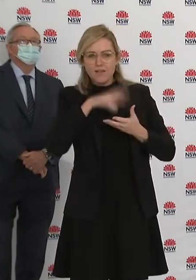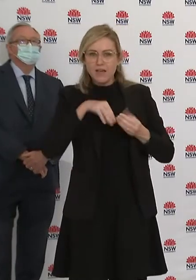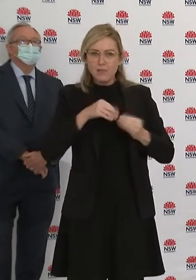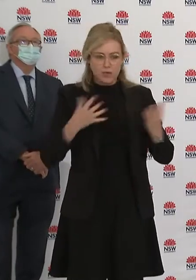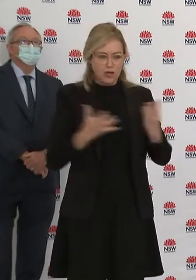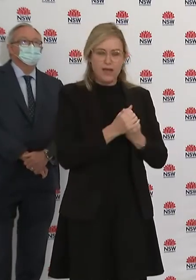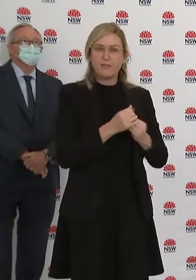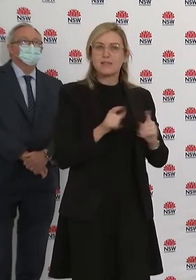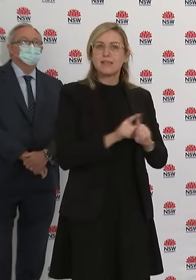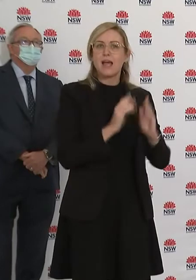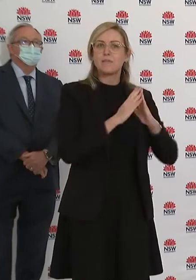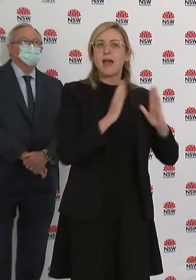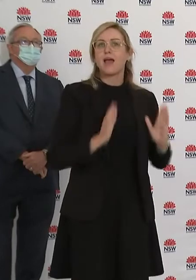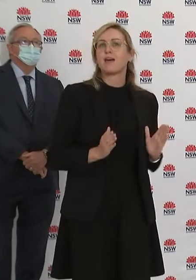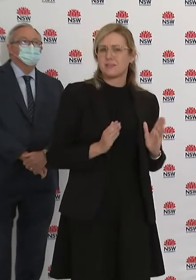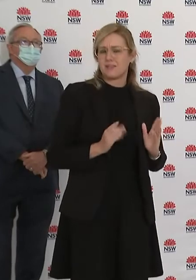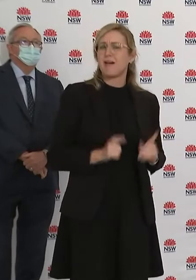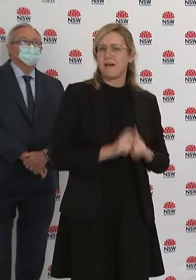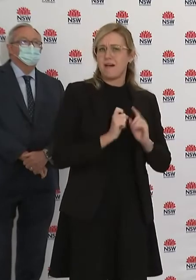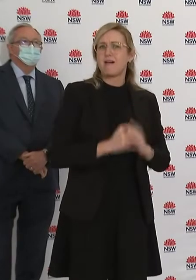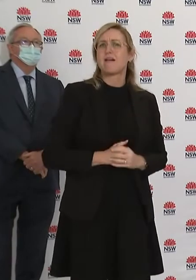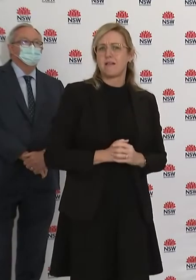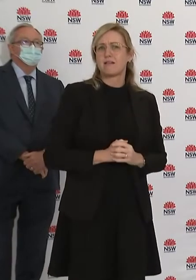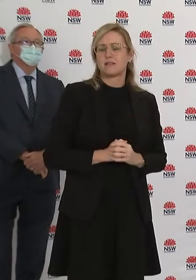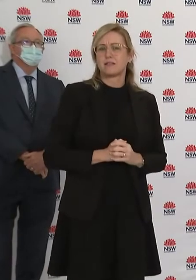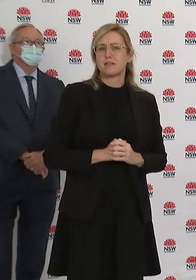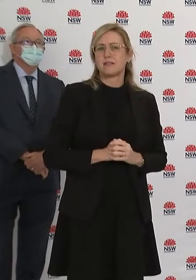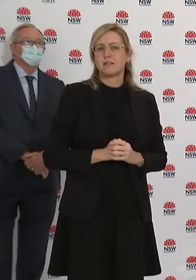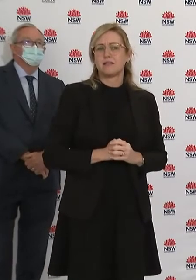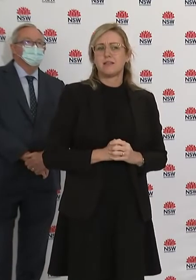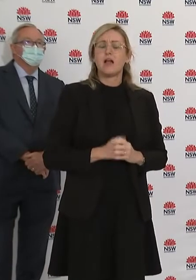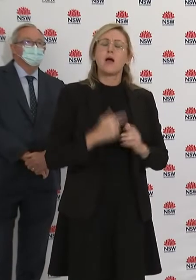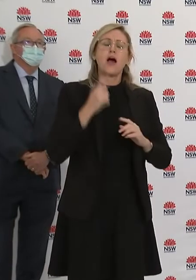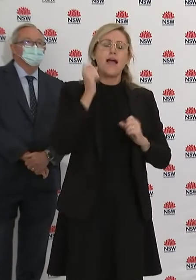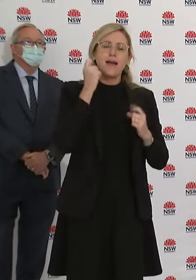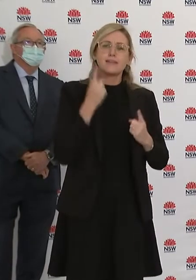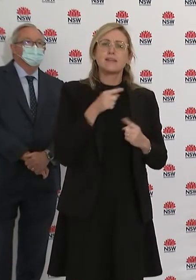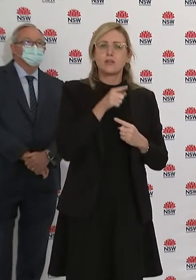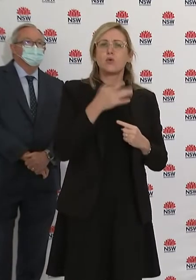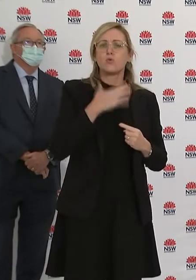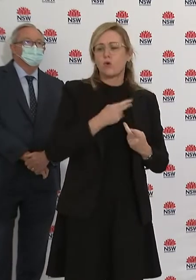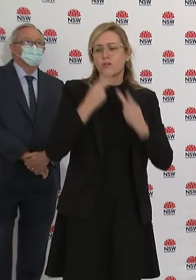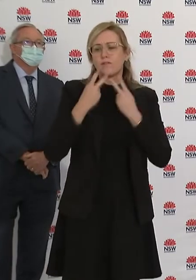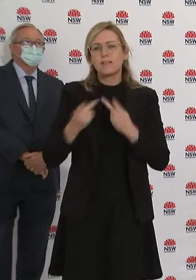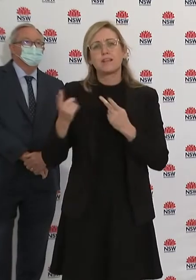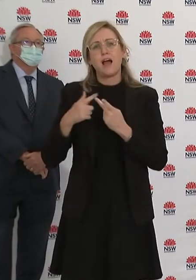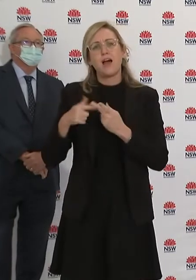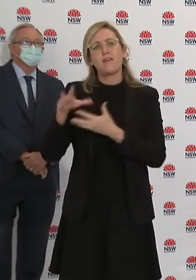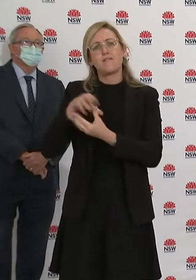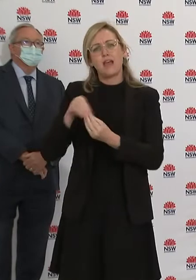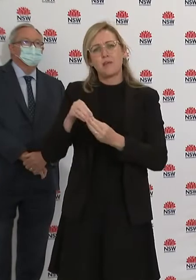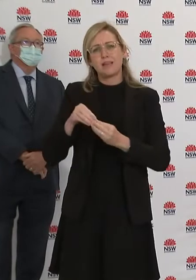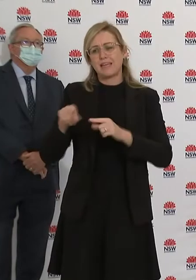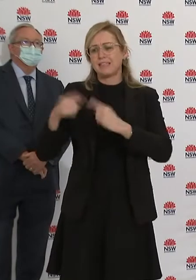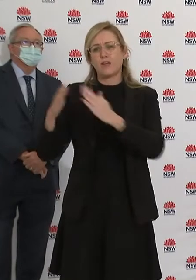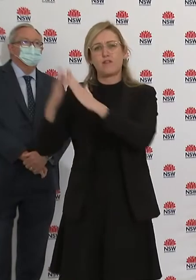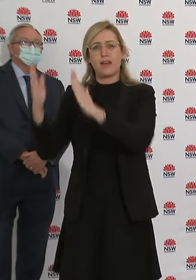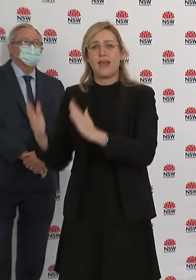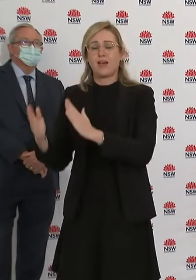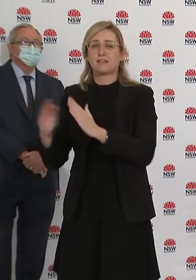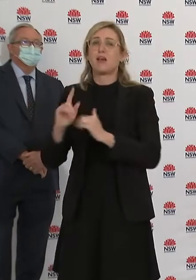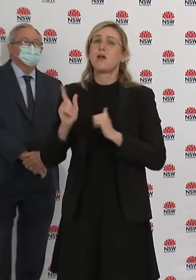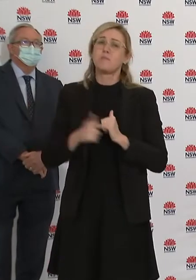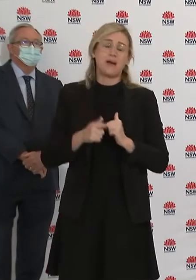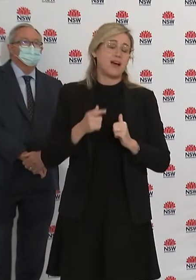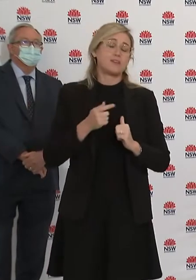understand that. The hardest thing is not to have connectivity with your broader family. But at this point in time, that's potentially